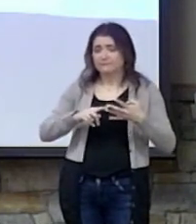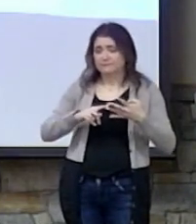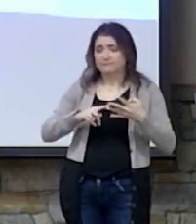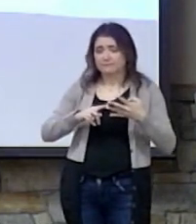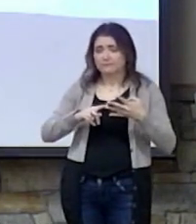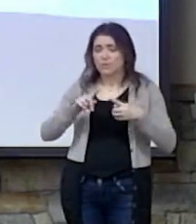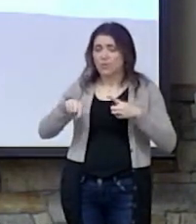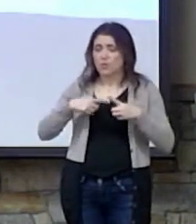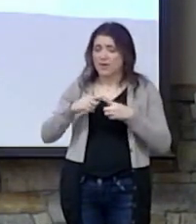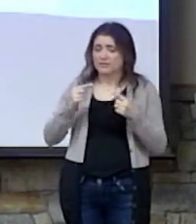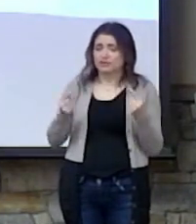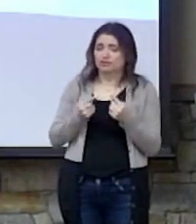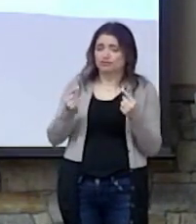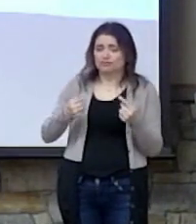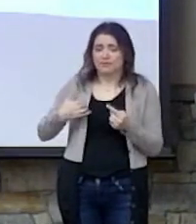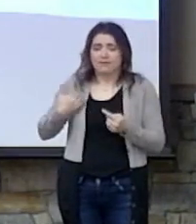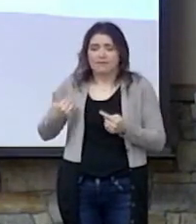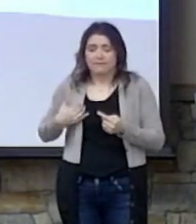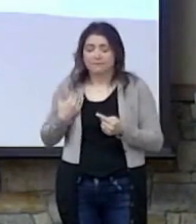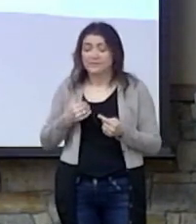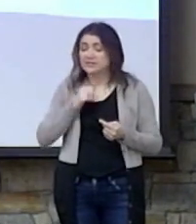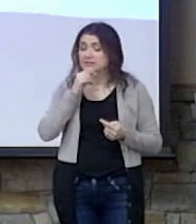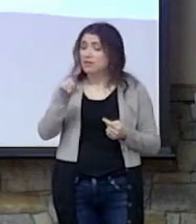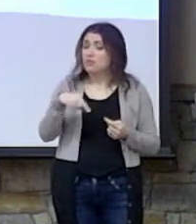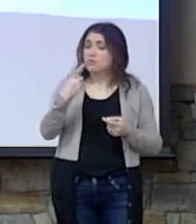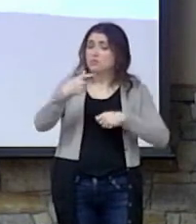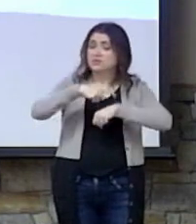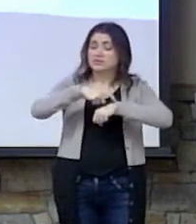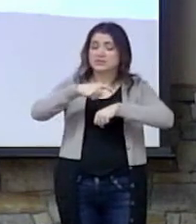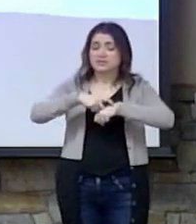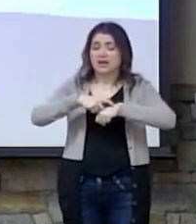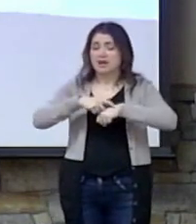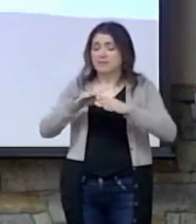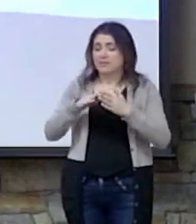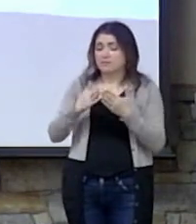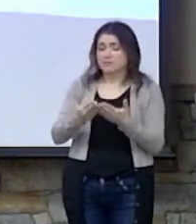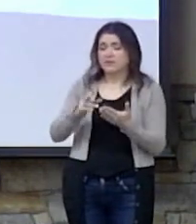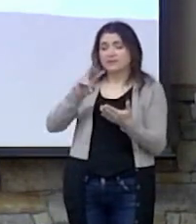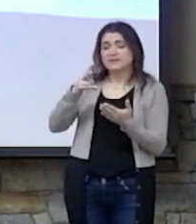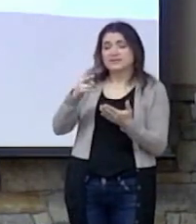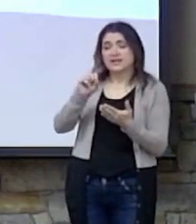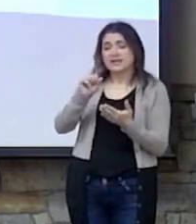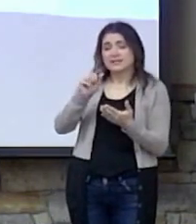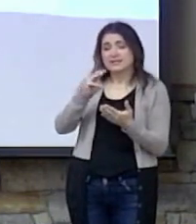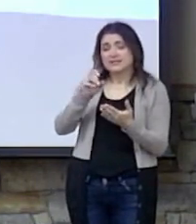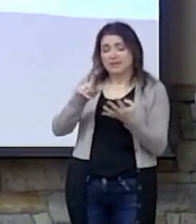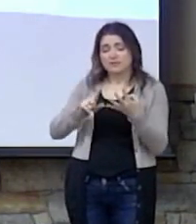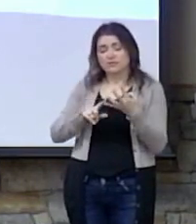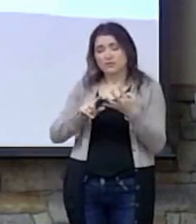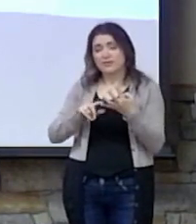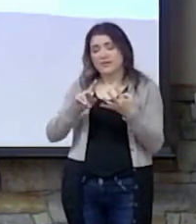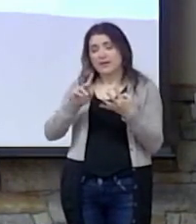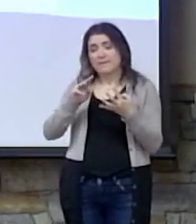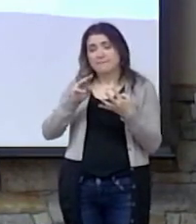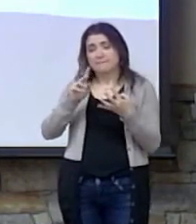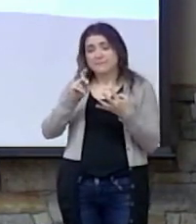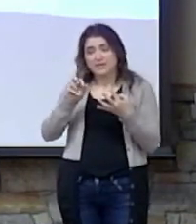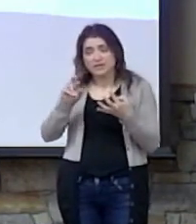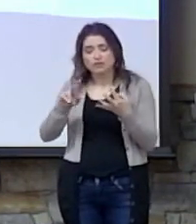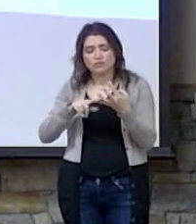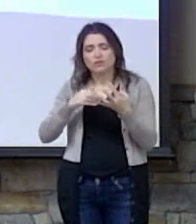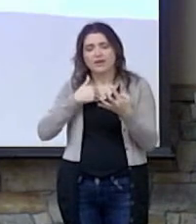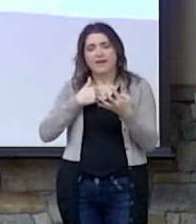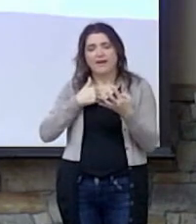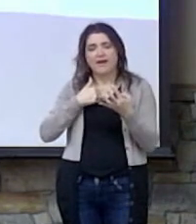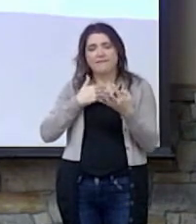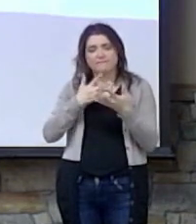injured. And in fact, it's not the only time in the book of 2 Samuel that we would see him have this type of hospitality. In 2